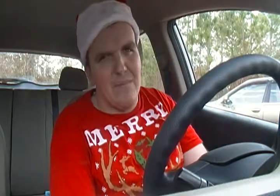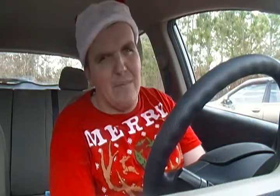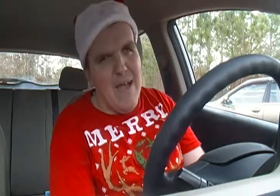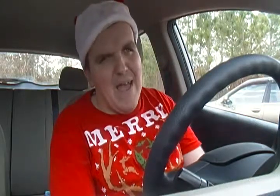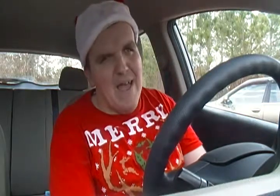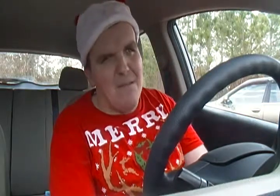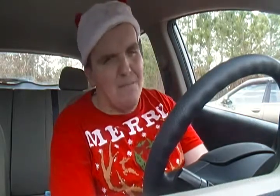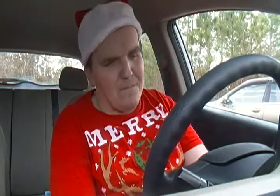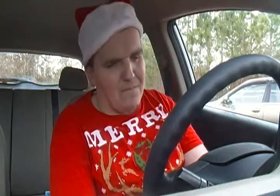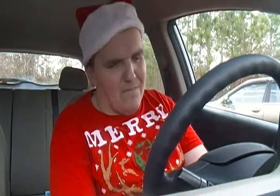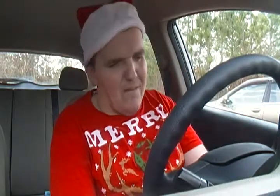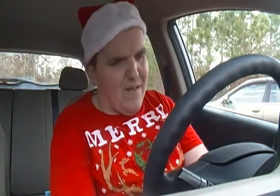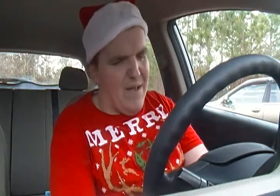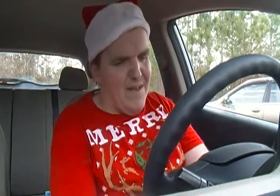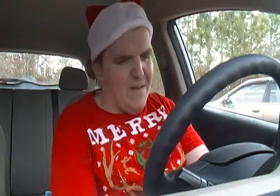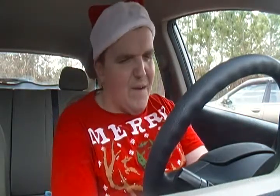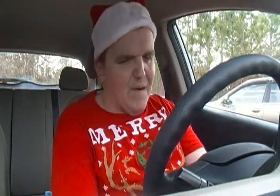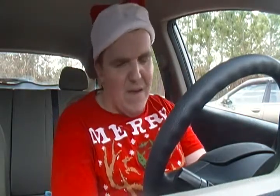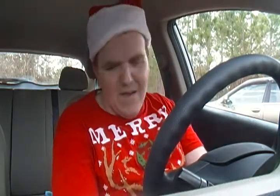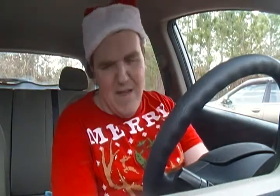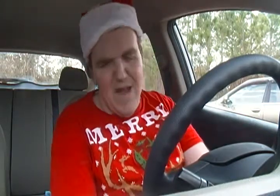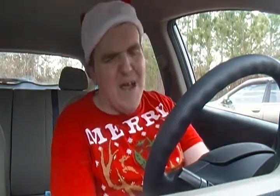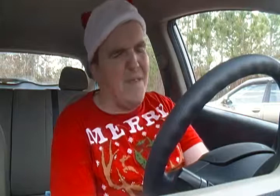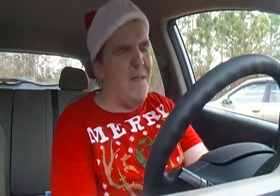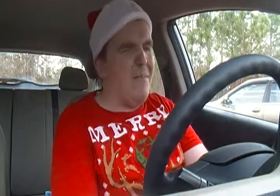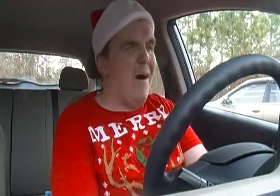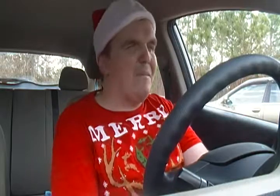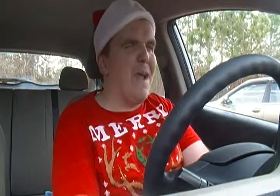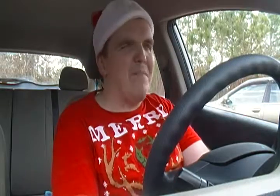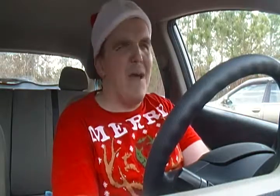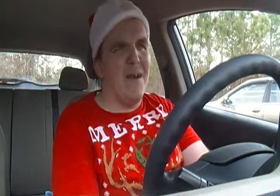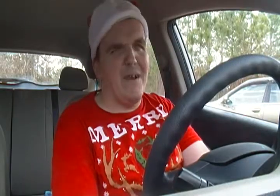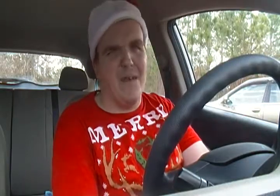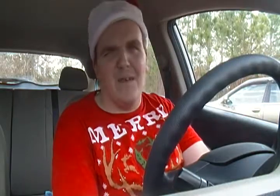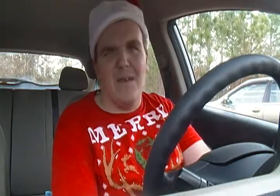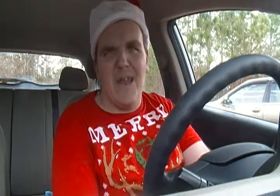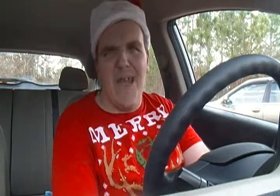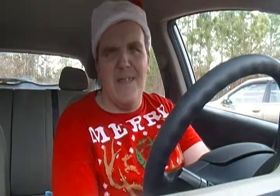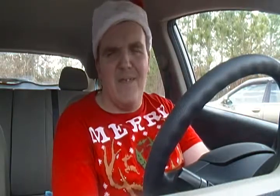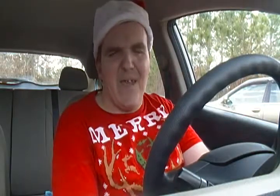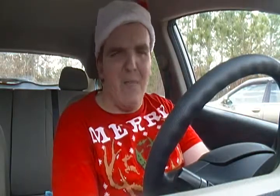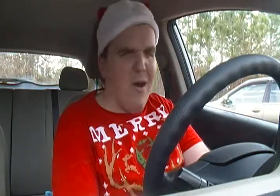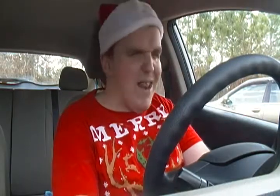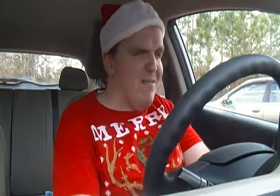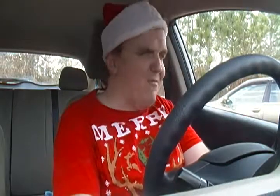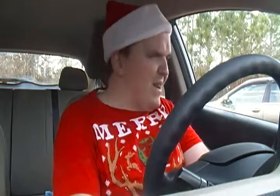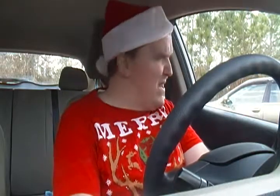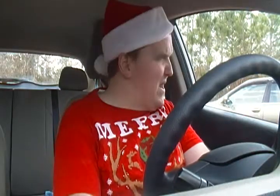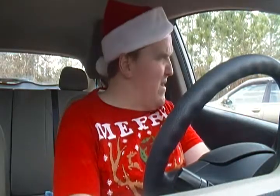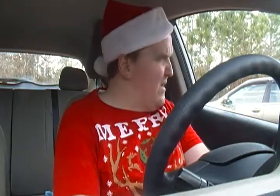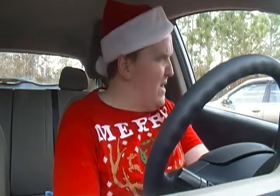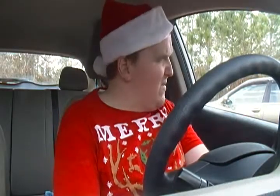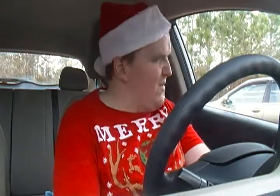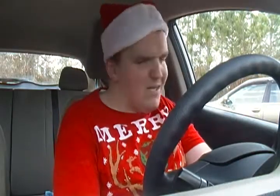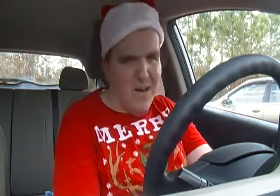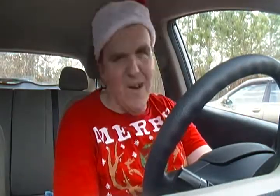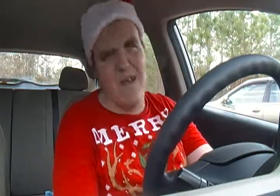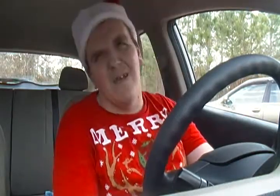and eating the turkey and then the mom came back the dad said what what what where's the turkey